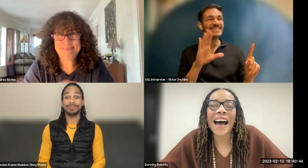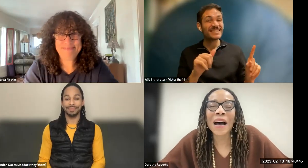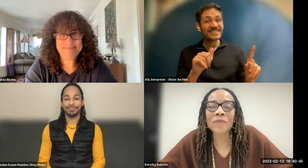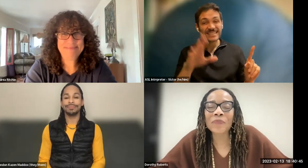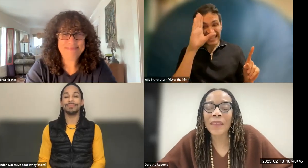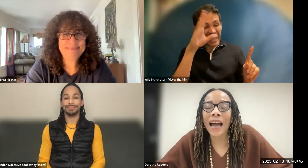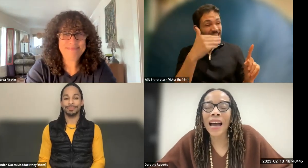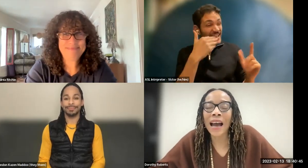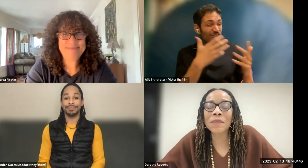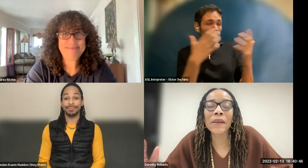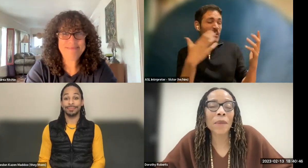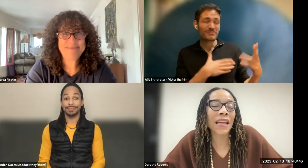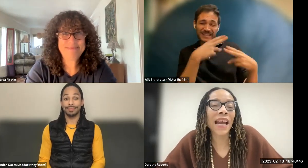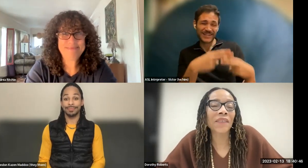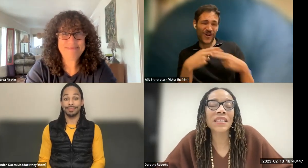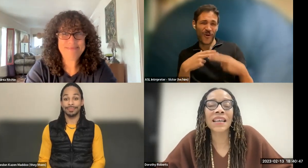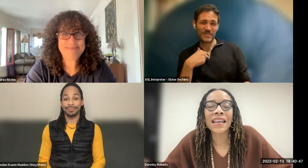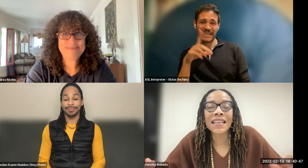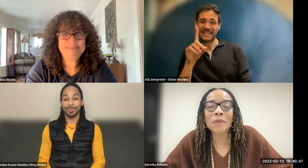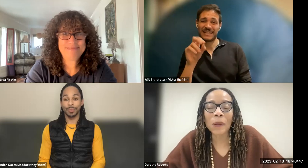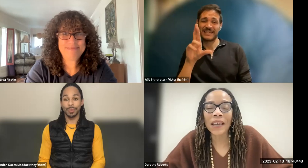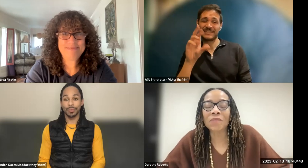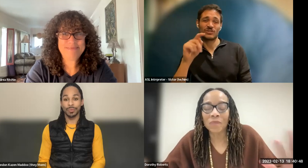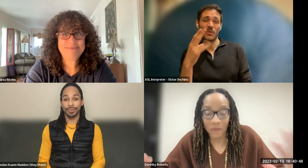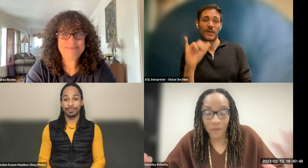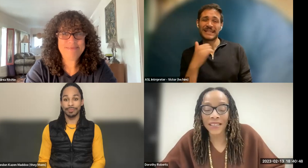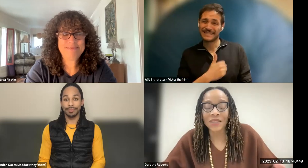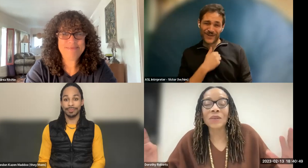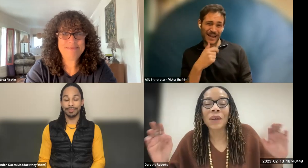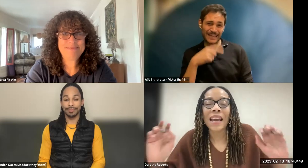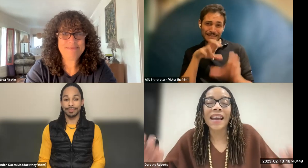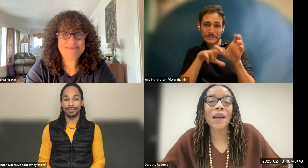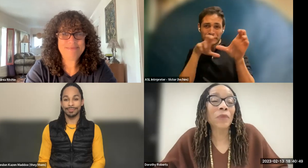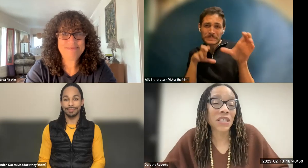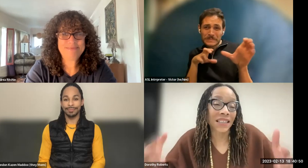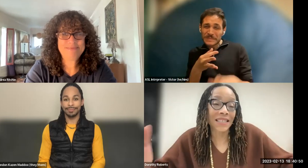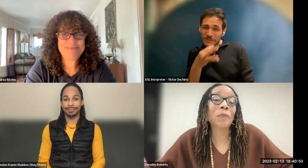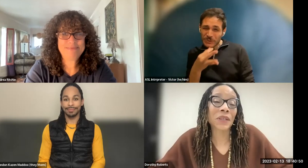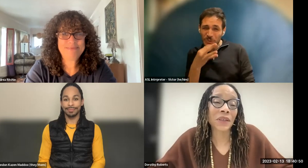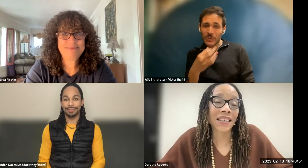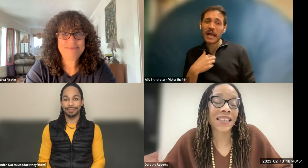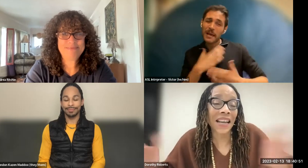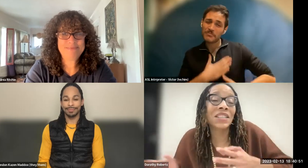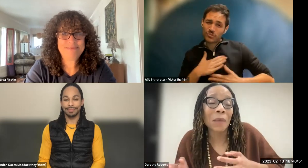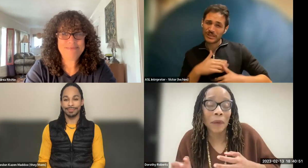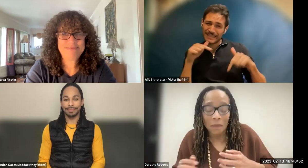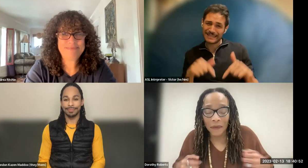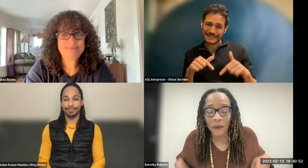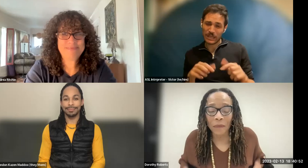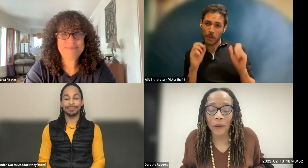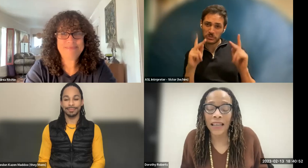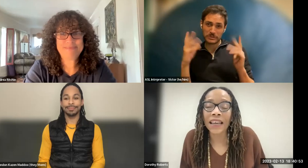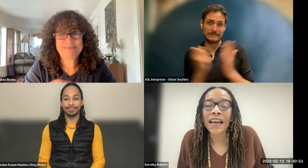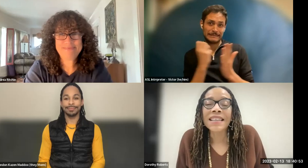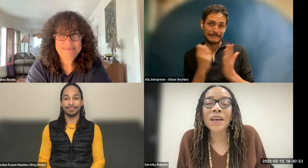also I'm sorry, I'm going to have to split very soon, and I appreciate this opportunity to kind of jump in